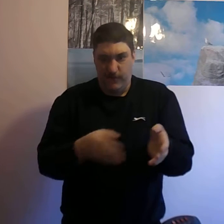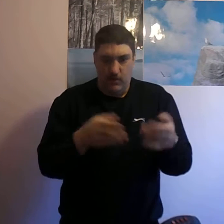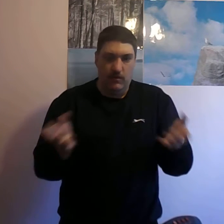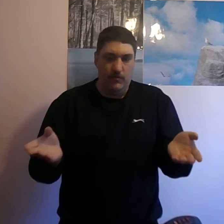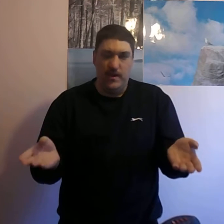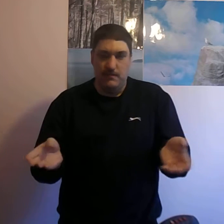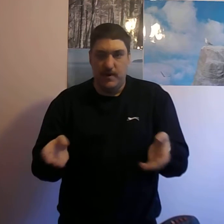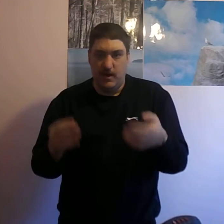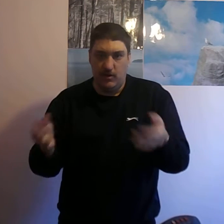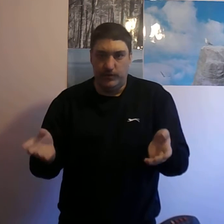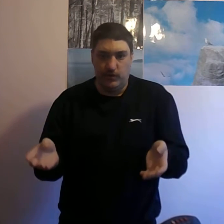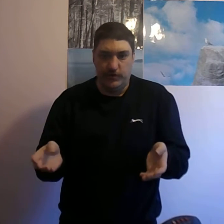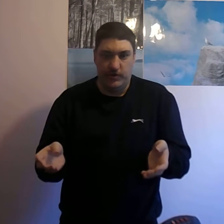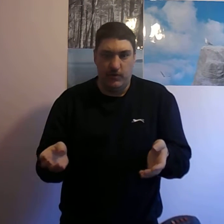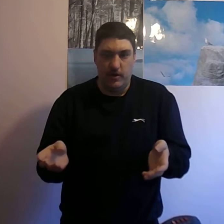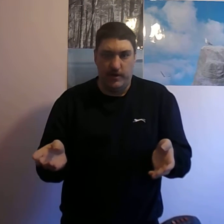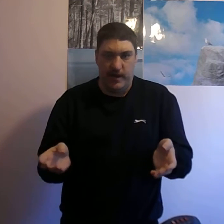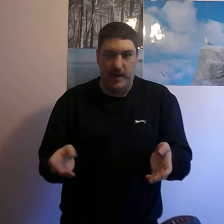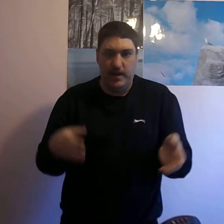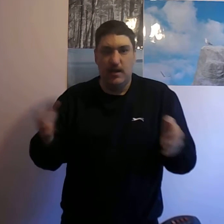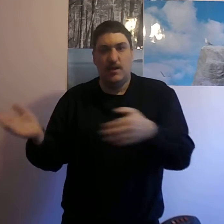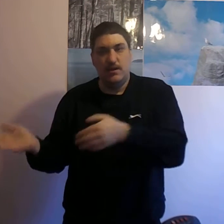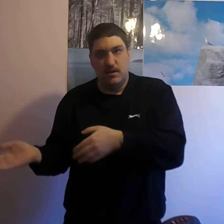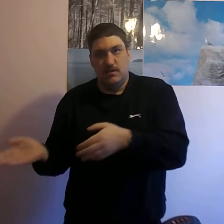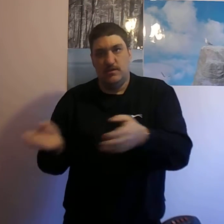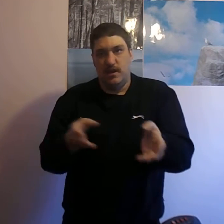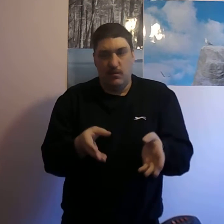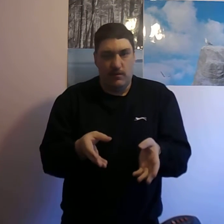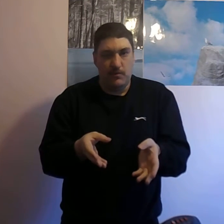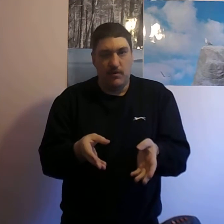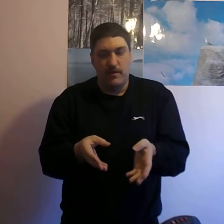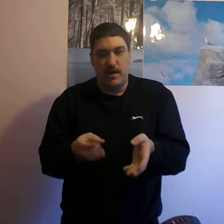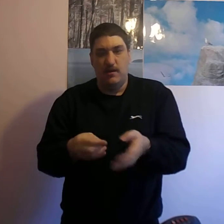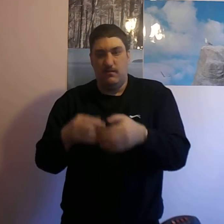for the Bring Your Daughter to Work day, Chell was brought in,